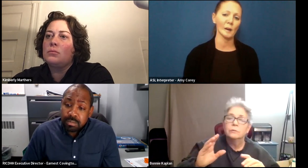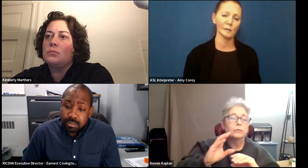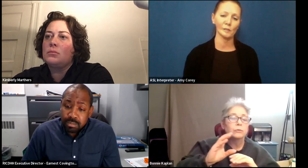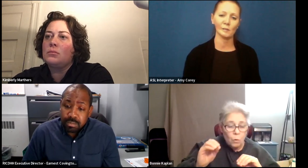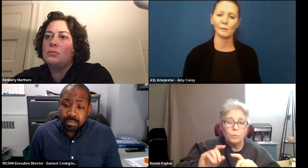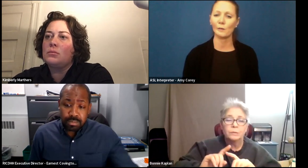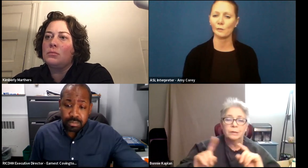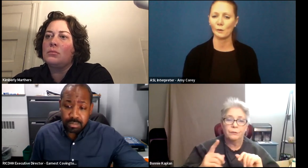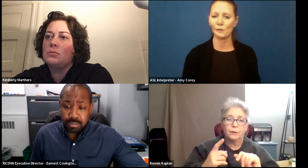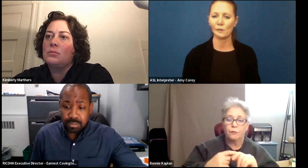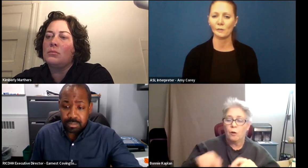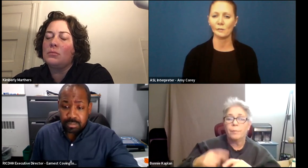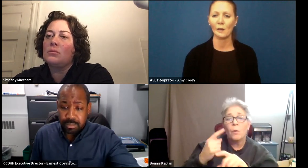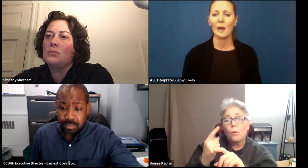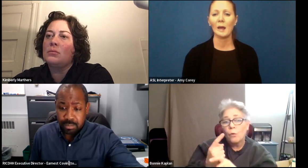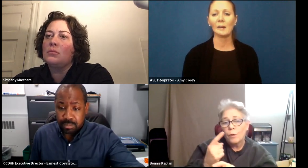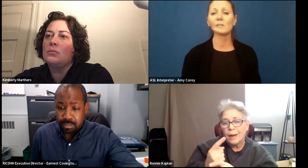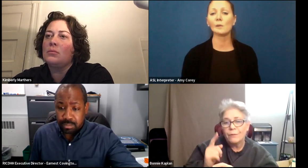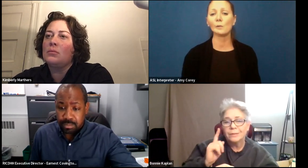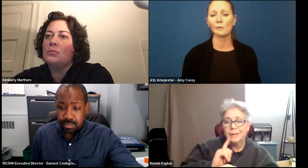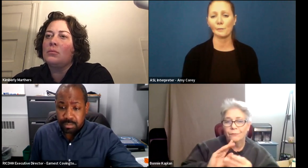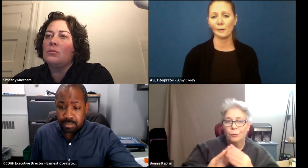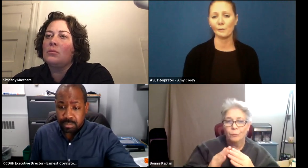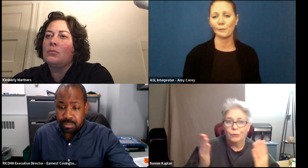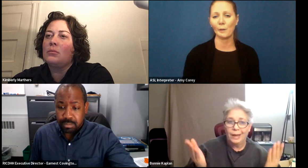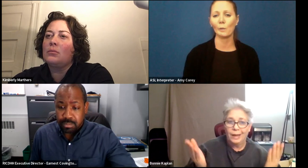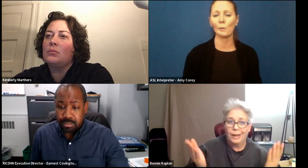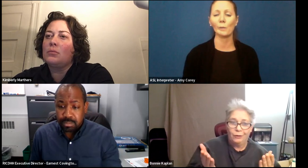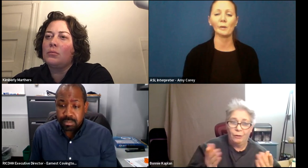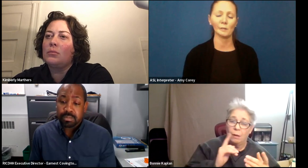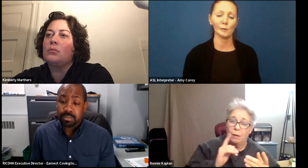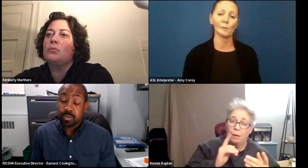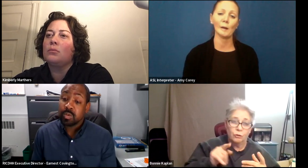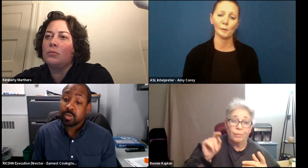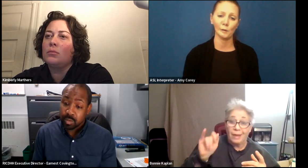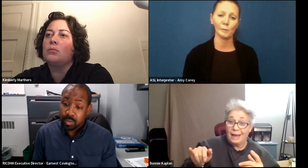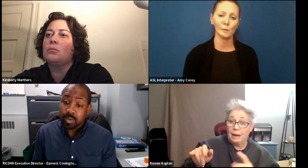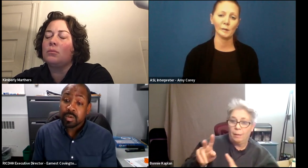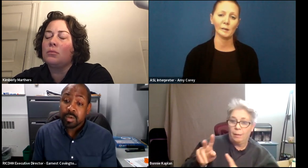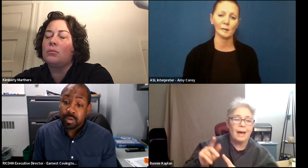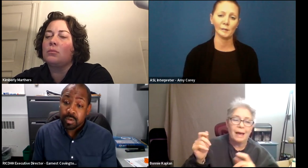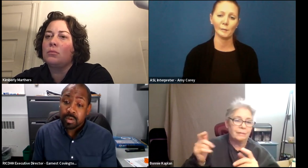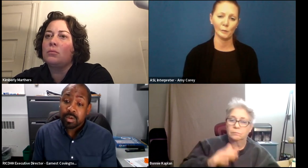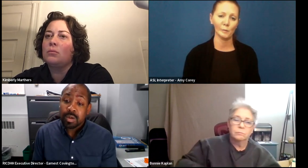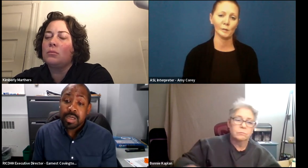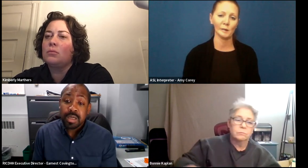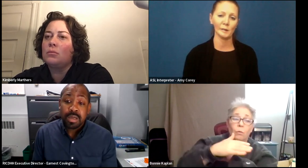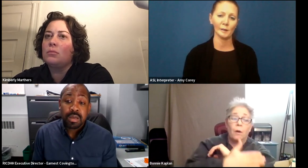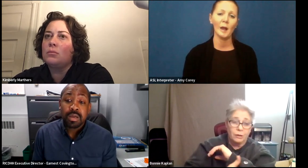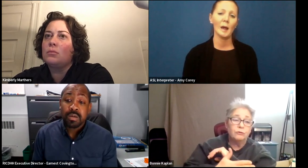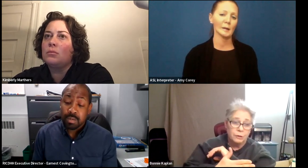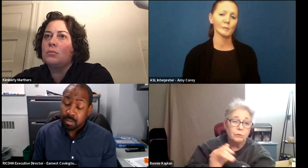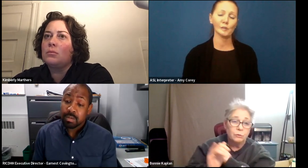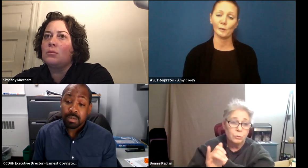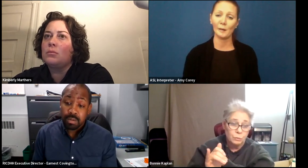and challenges and frustrations. It is so different from what we consider the regular community here, deaf community